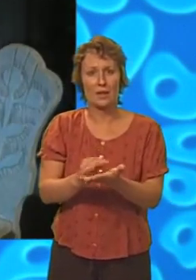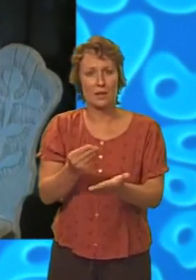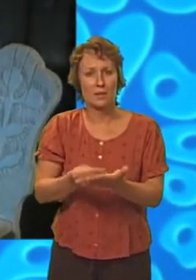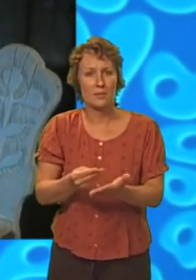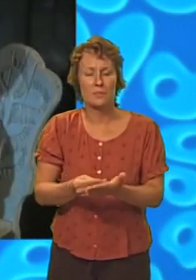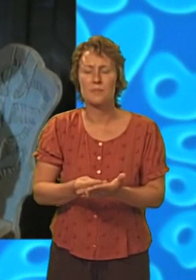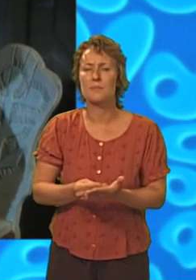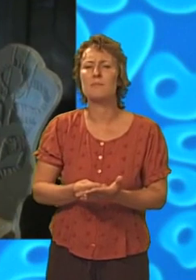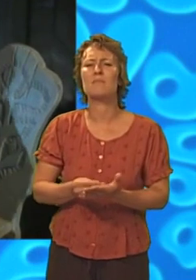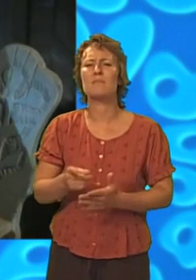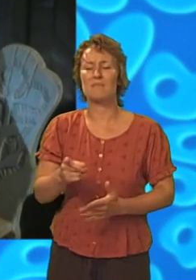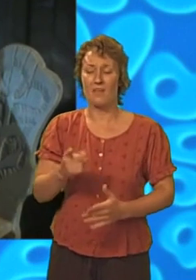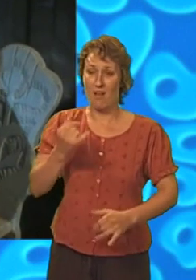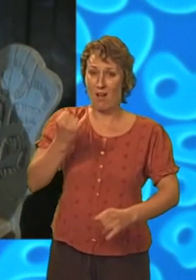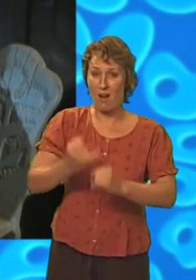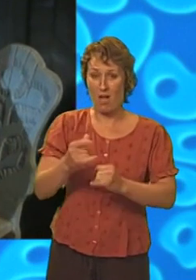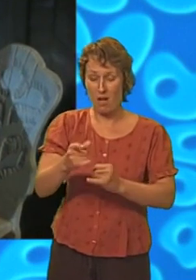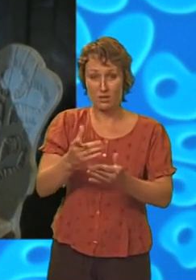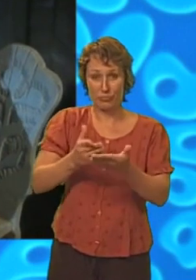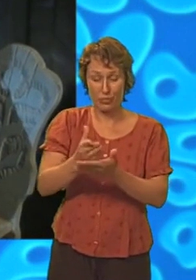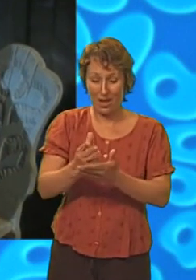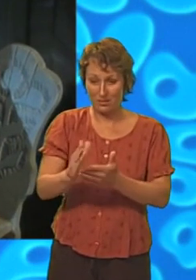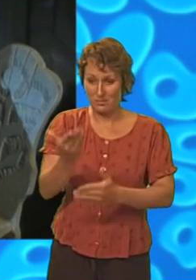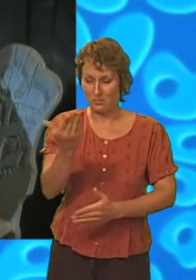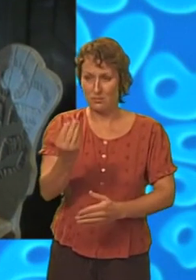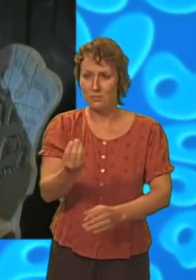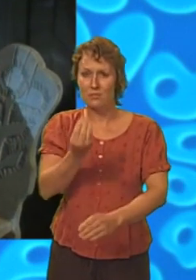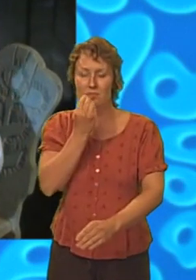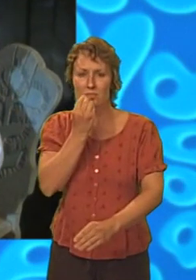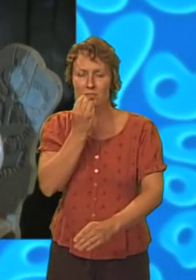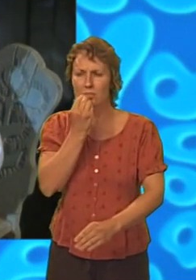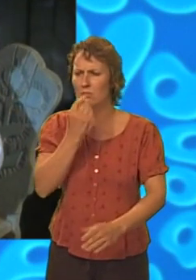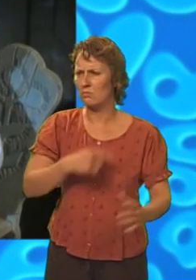He was about to eat his last slice of bread when there was a knock at the door.